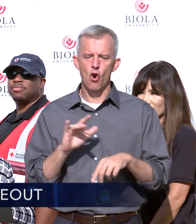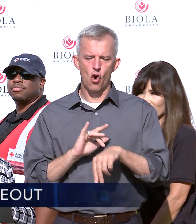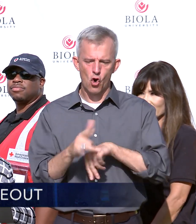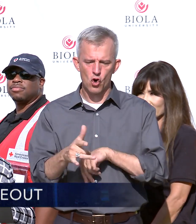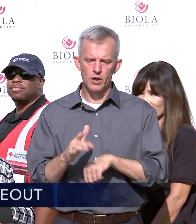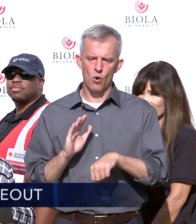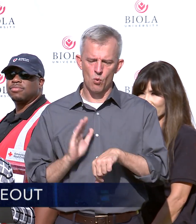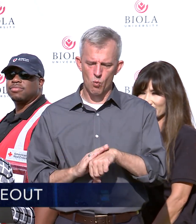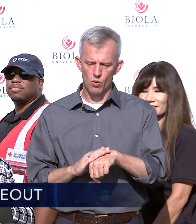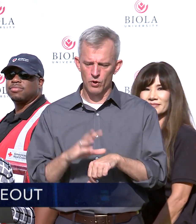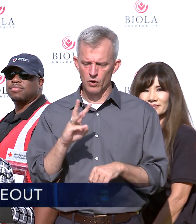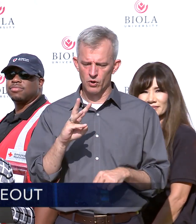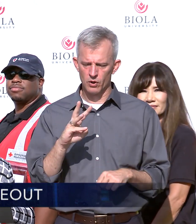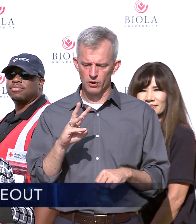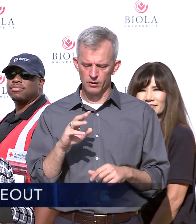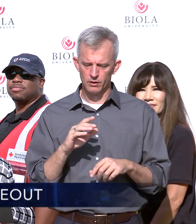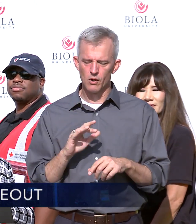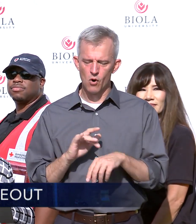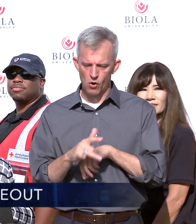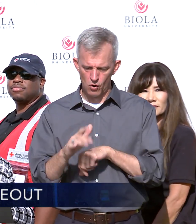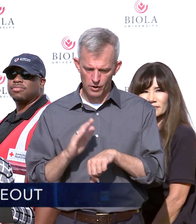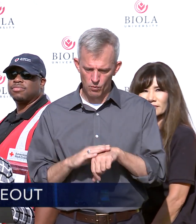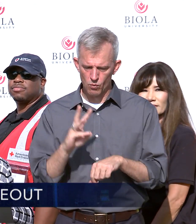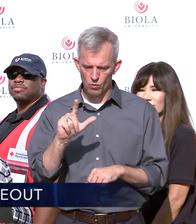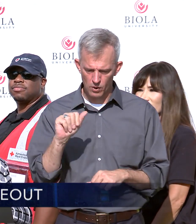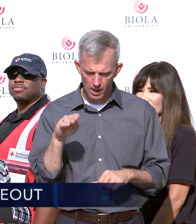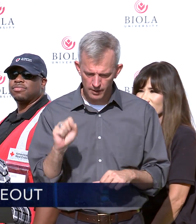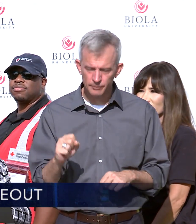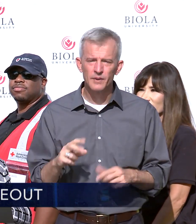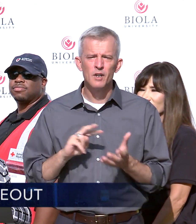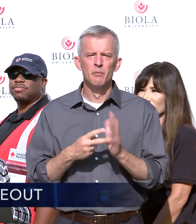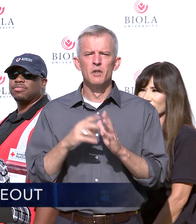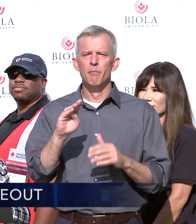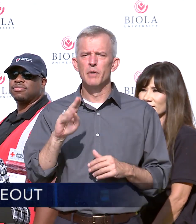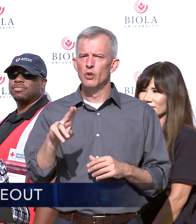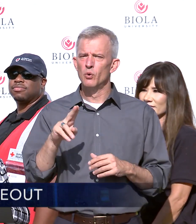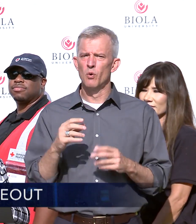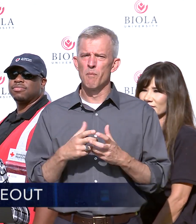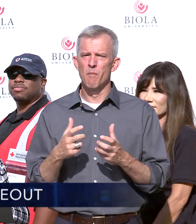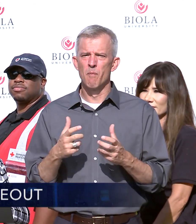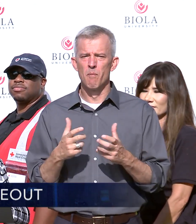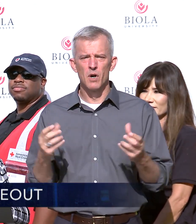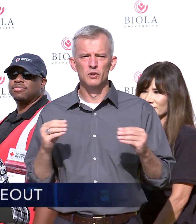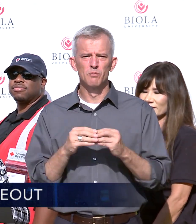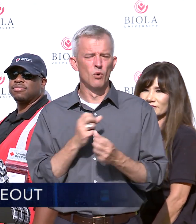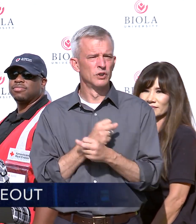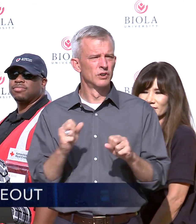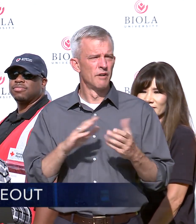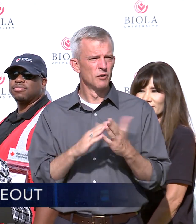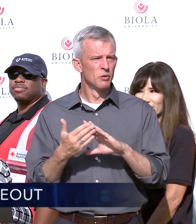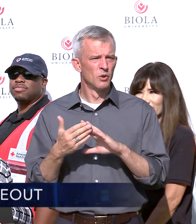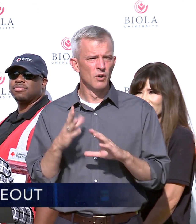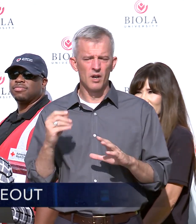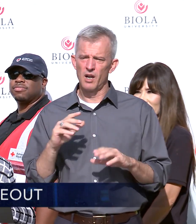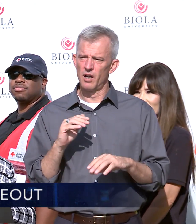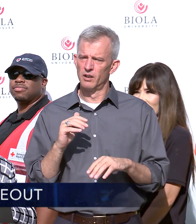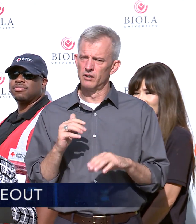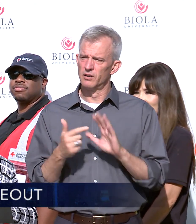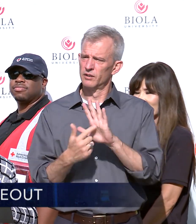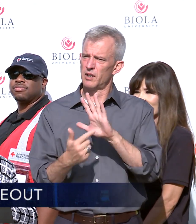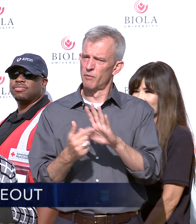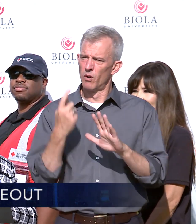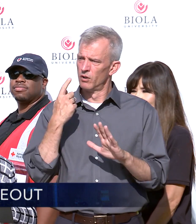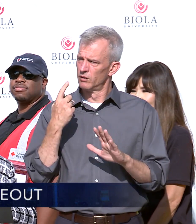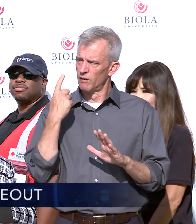this will make Biola a much safer community, and it will also set an example and raise the bar for everybody else throughout